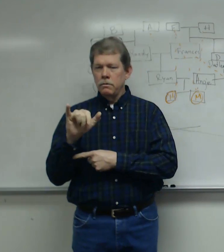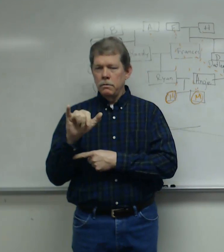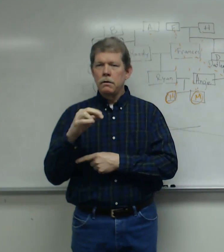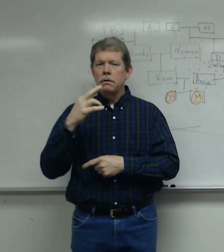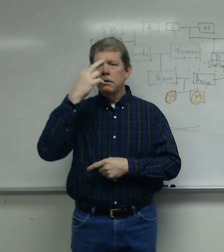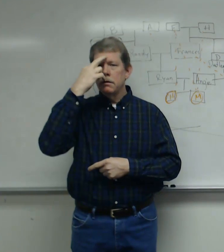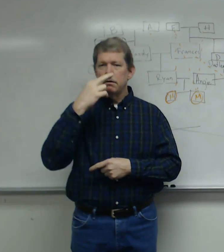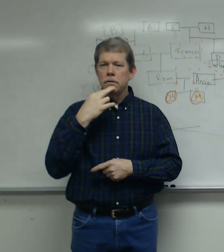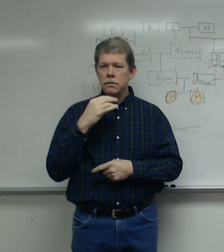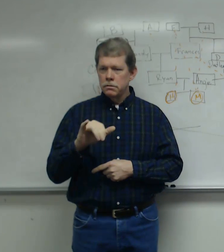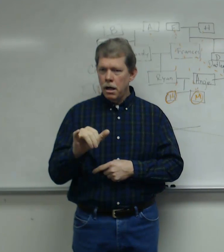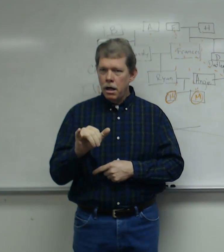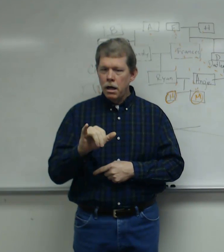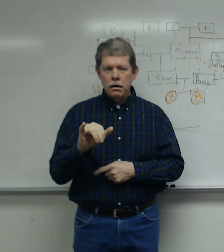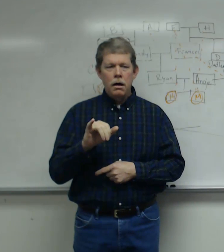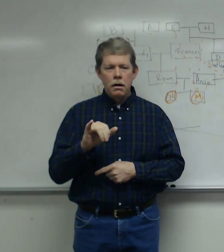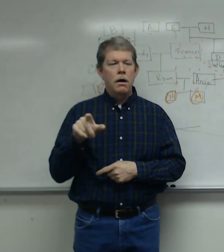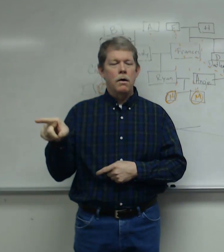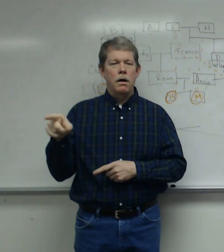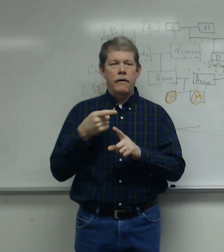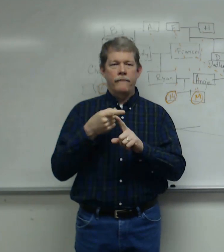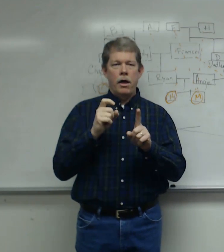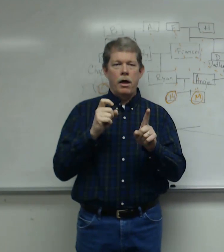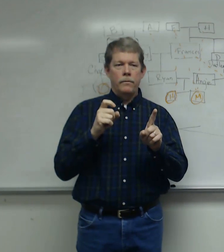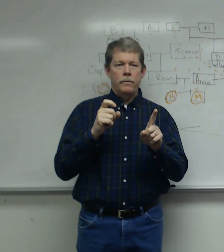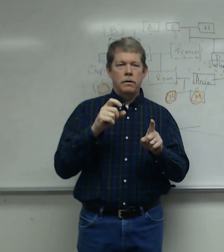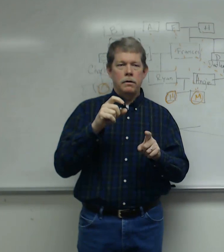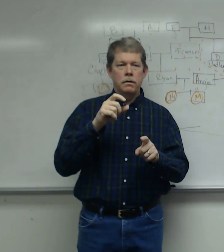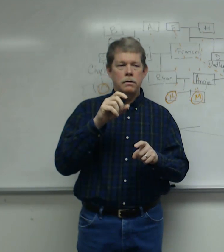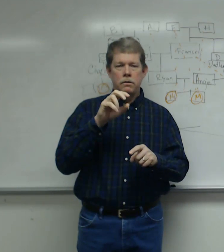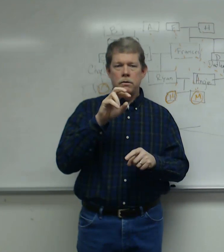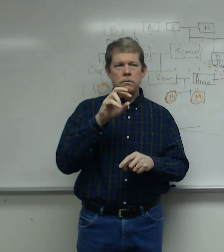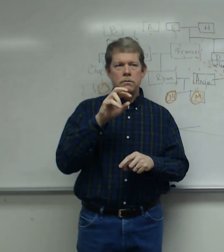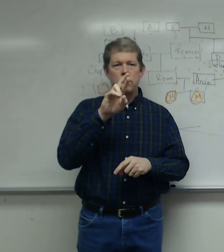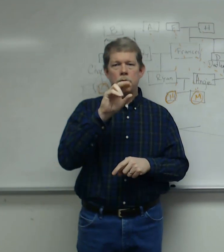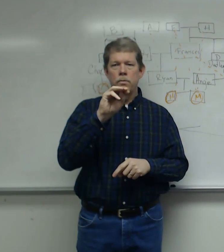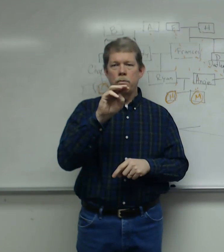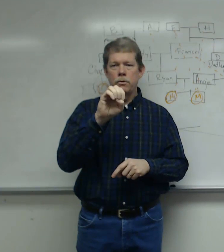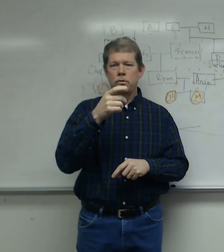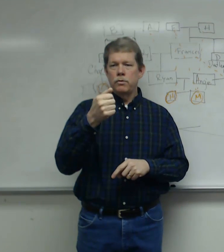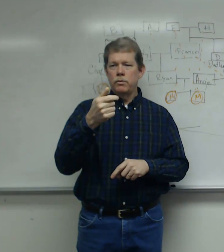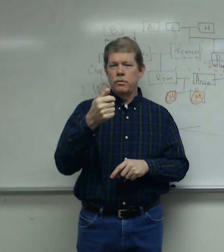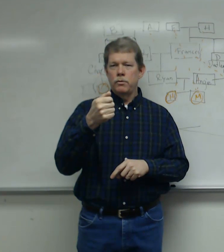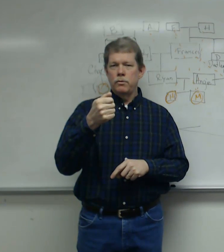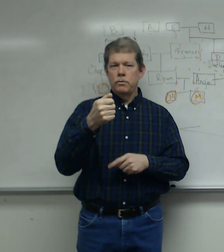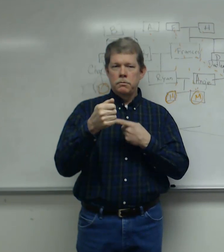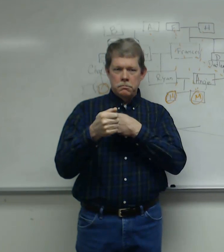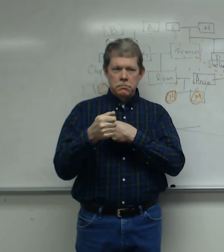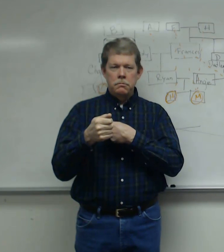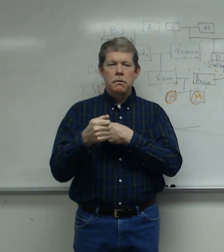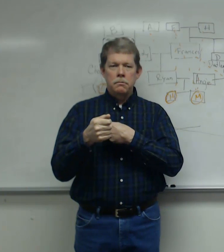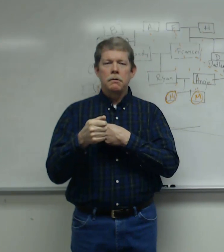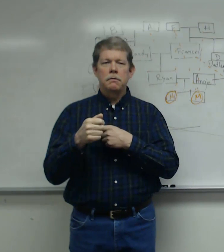there was the other deaf guy with the same name sign was also a Randy in Atlanta. So he was